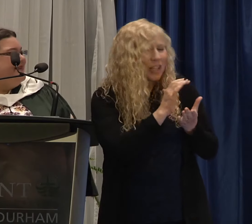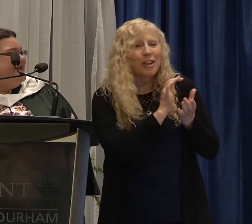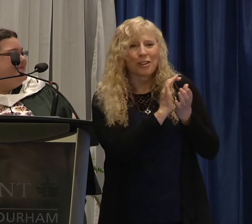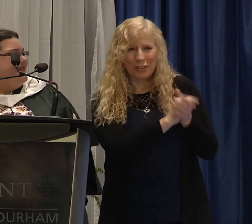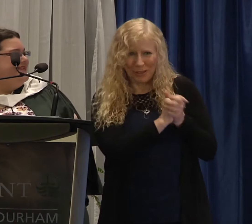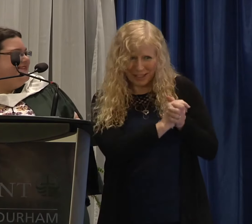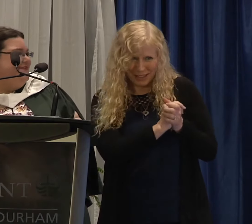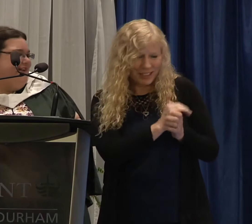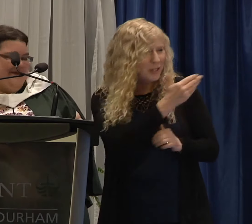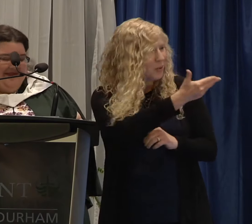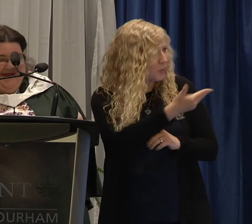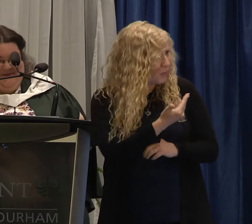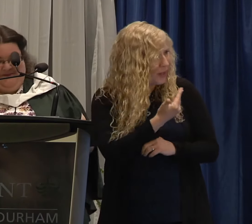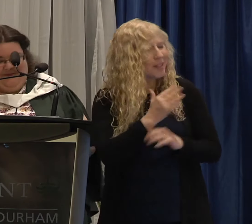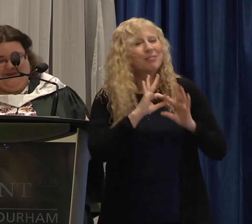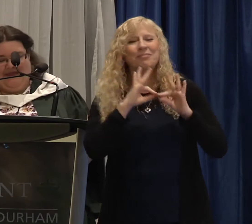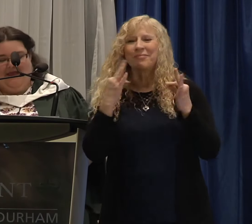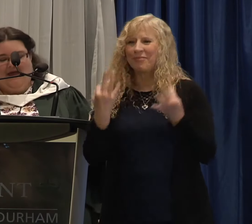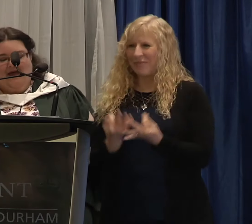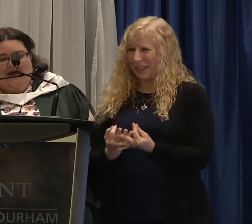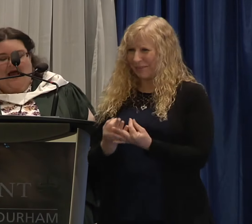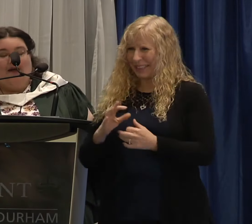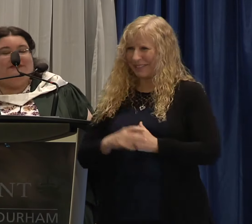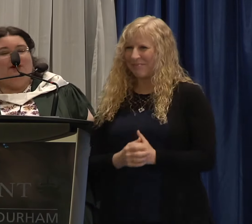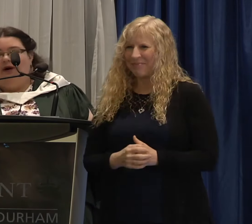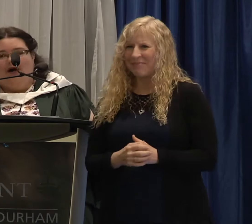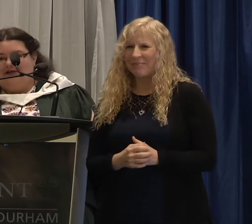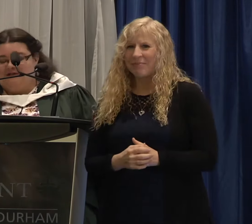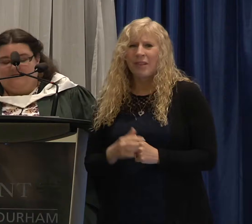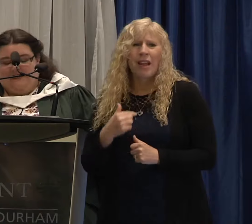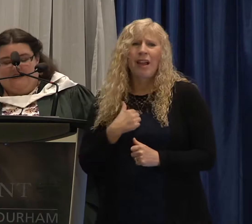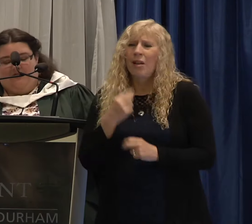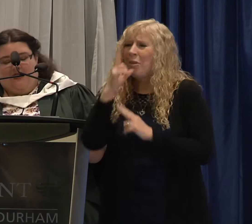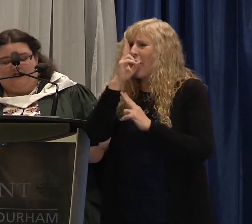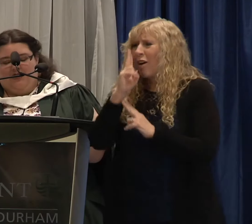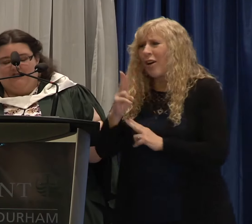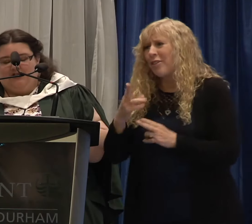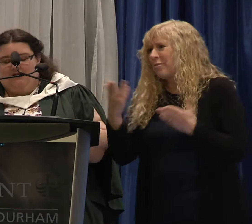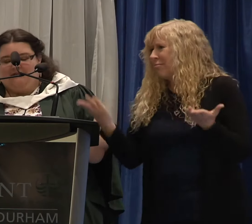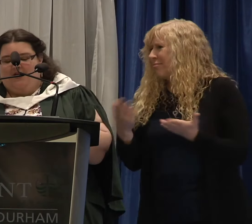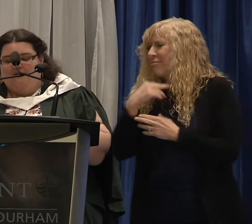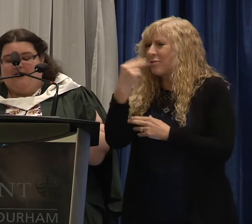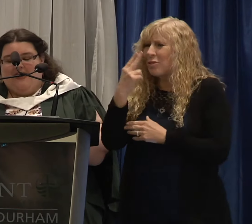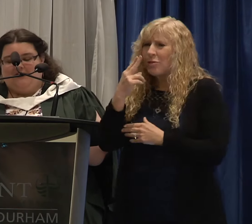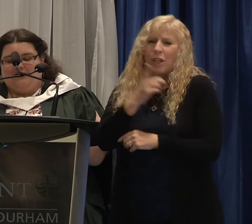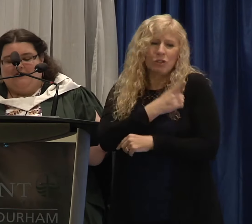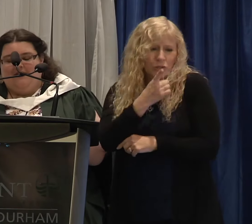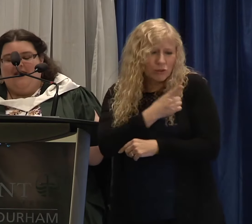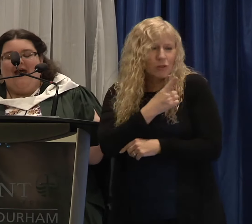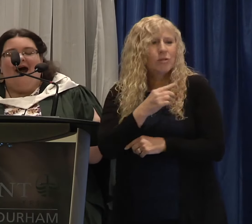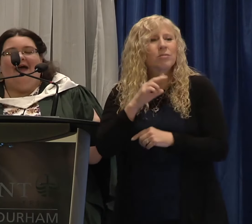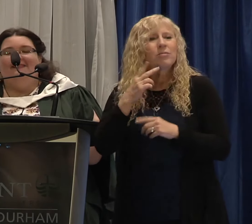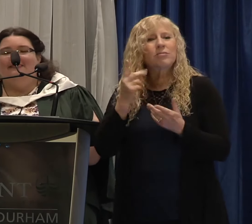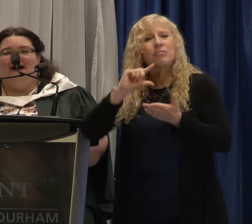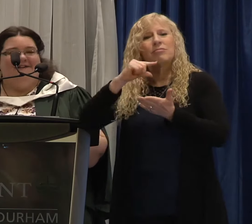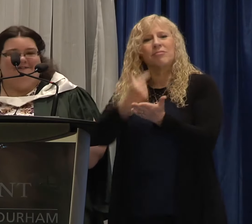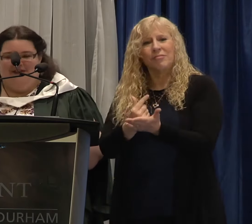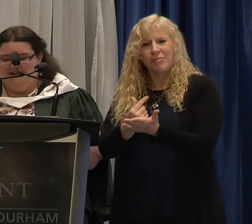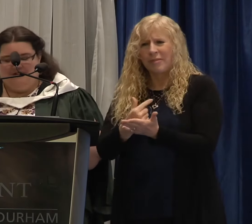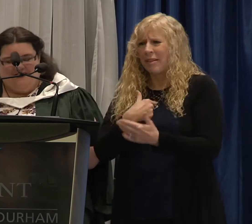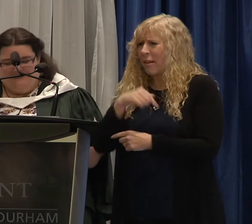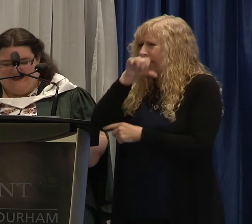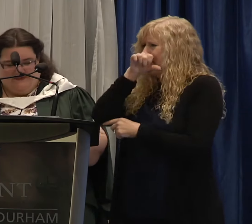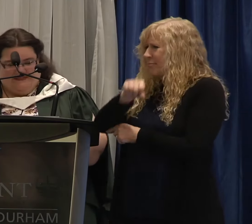and welcome to the family. I'm so honored to be here at Trent Durham's convocation. I